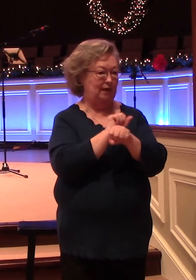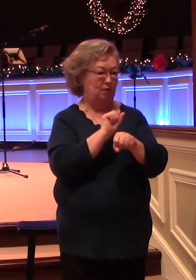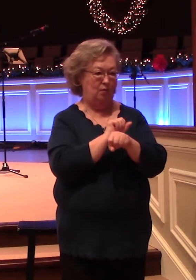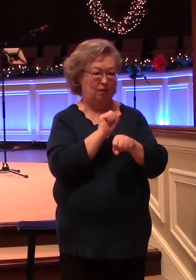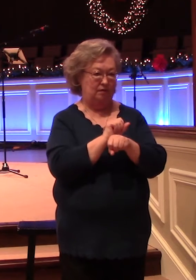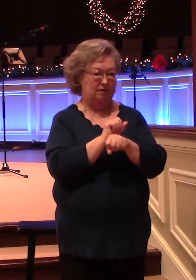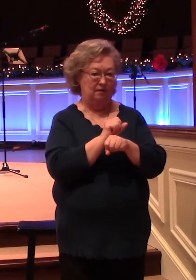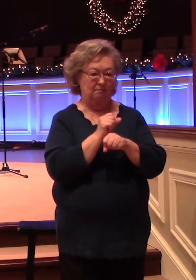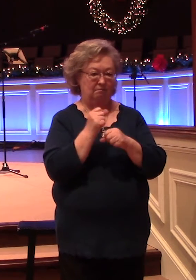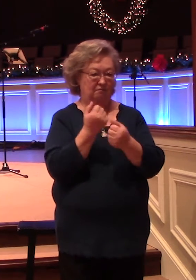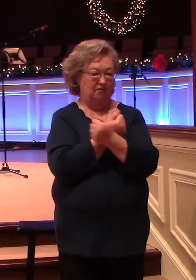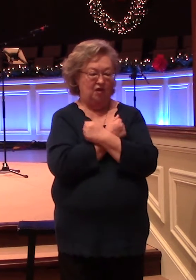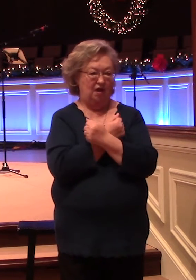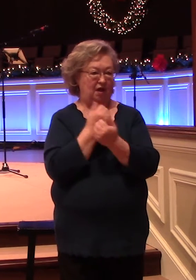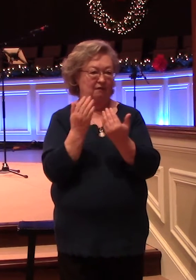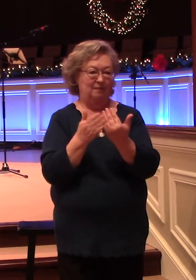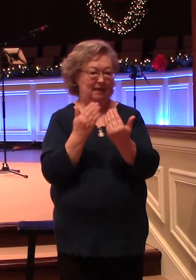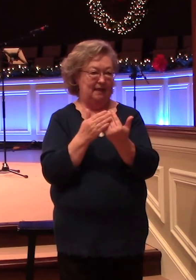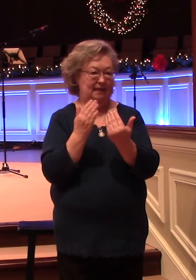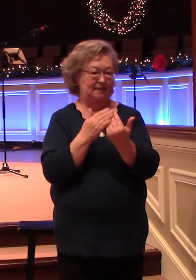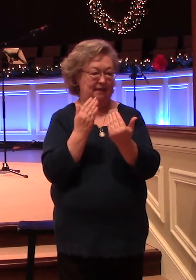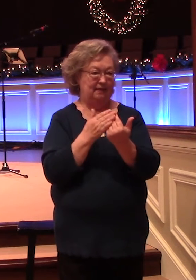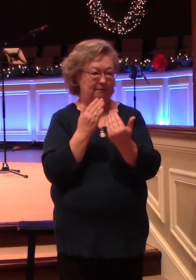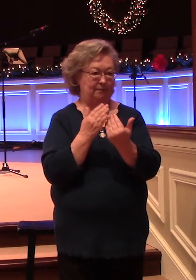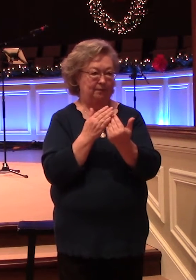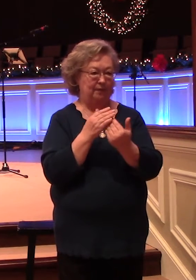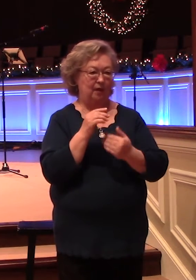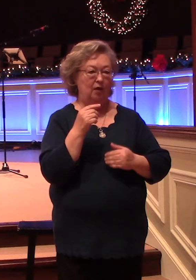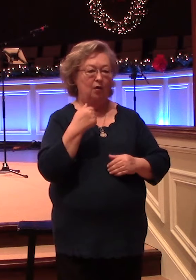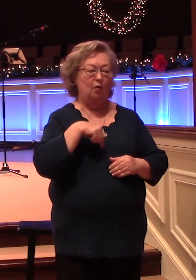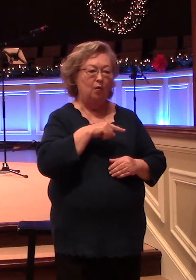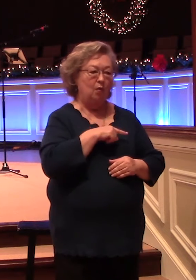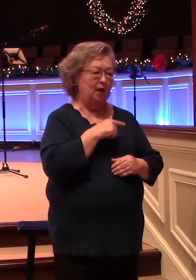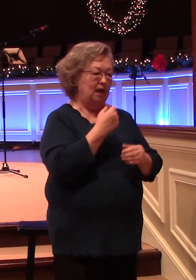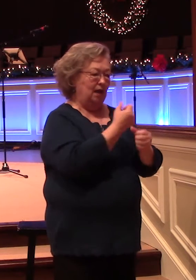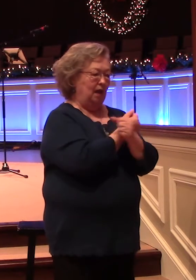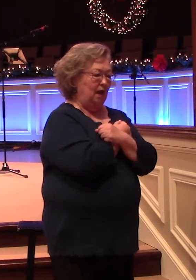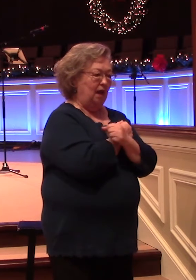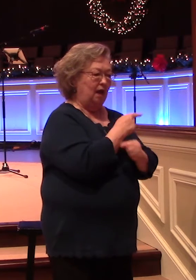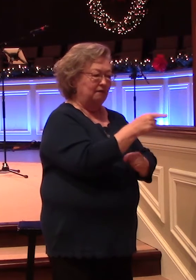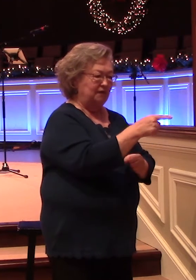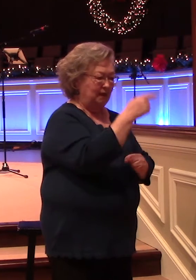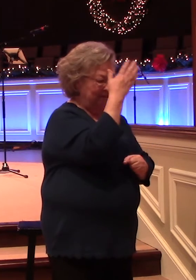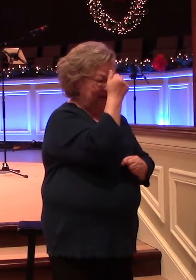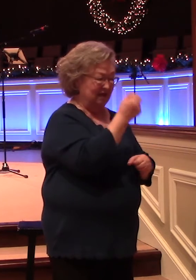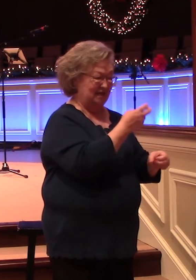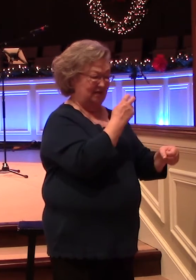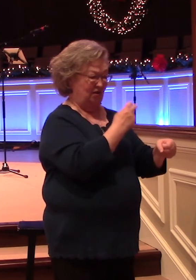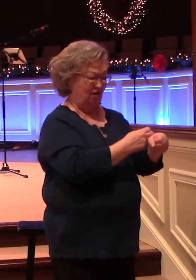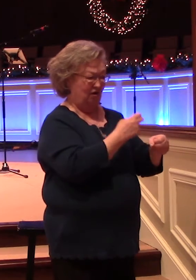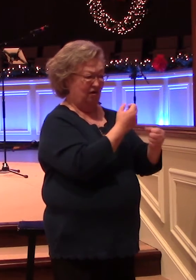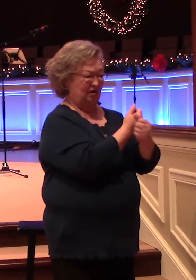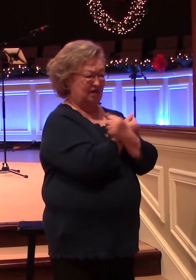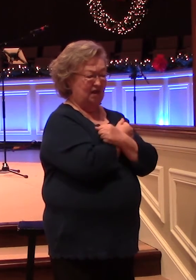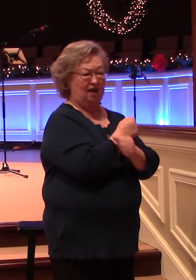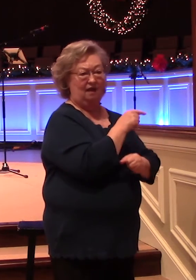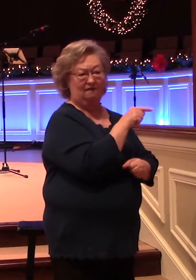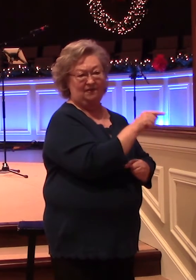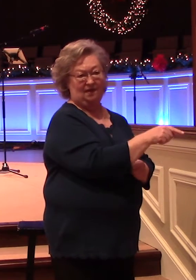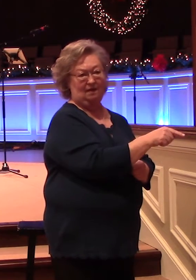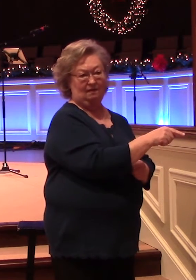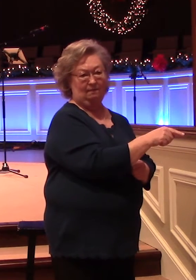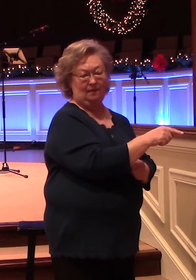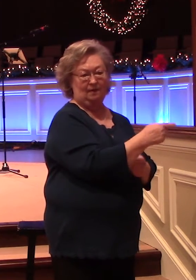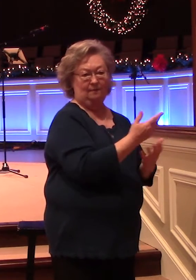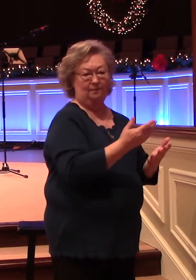We love them precisely because they are hard to love. We come into church and we say, it has to be exactly what I want, or I'm not going to be too happy